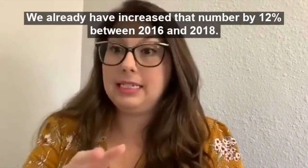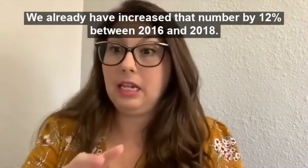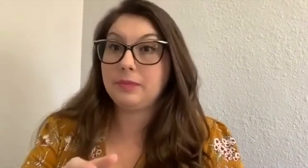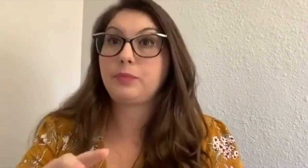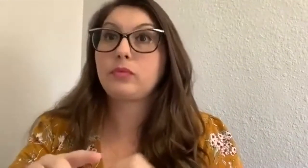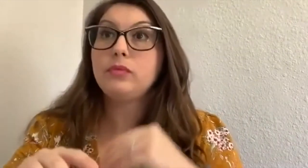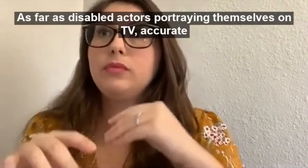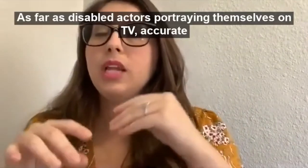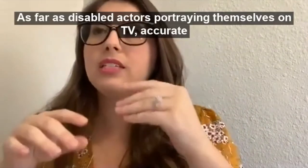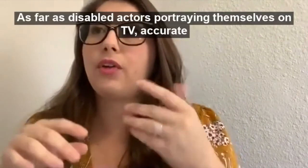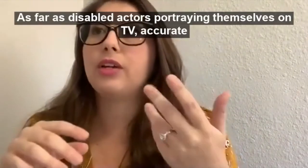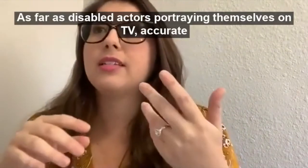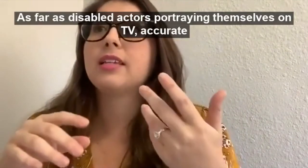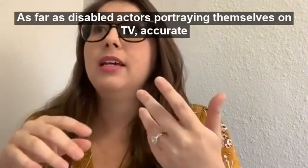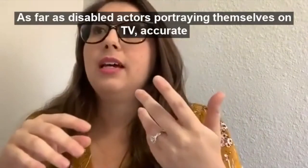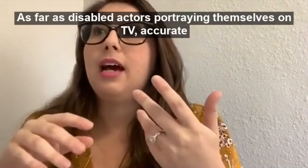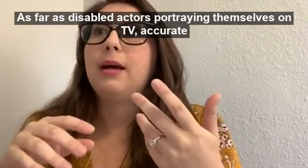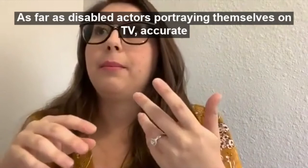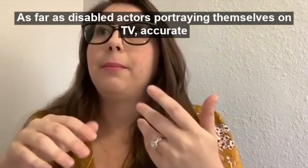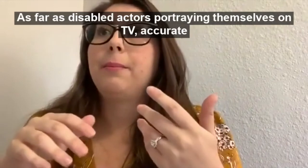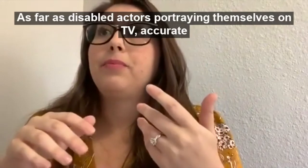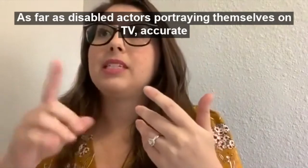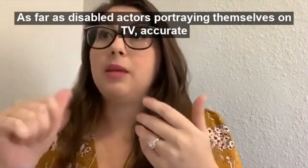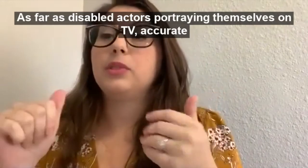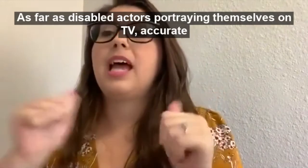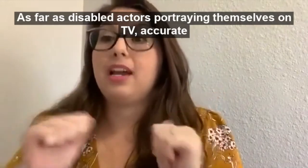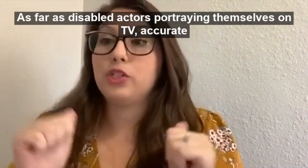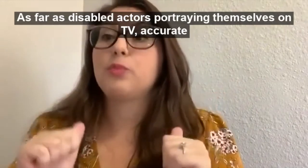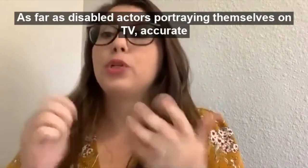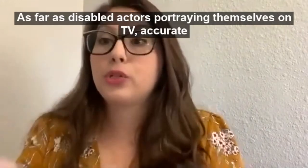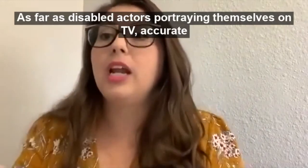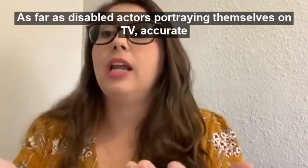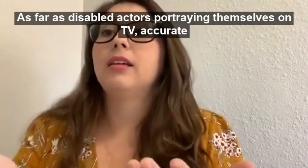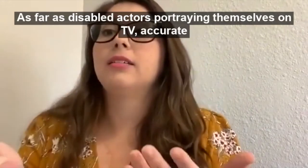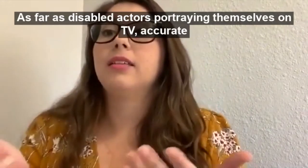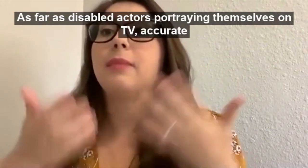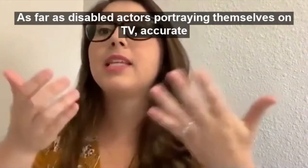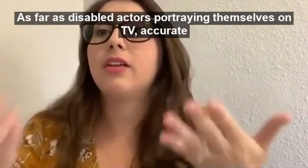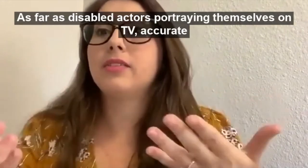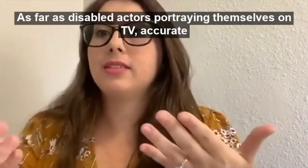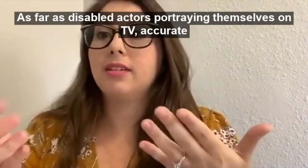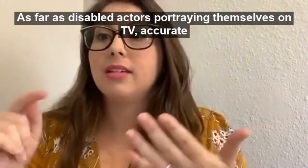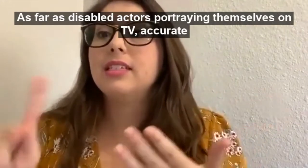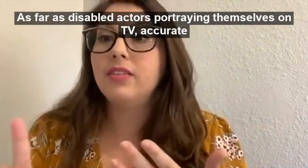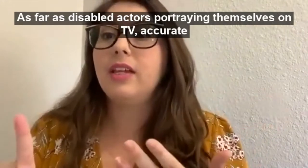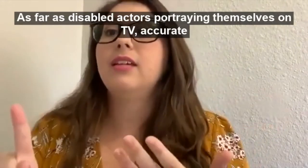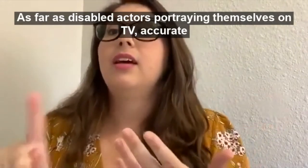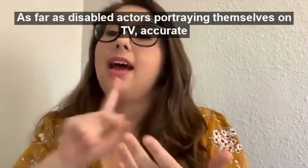2018 as far as disabled actors portraying themselves on TV,